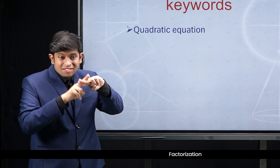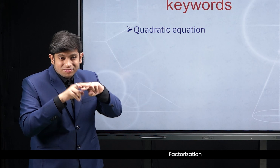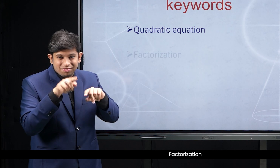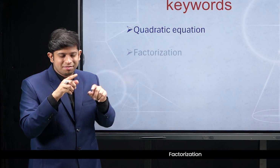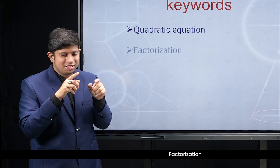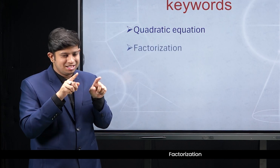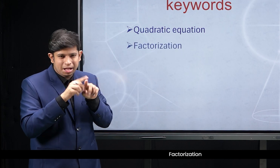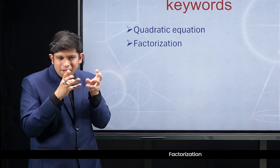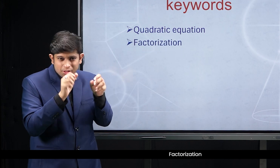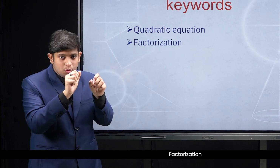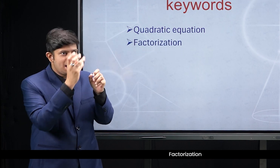factorization,